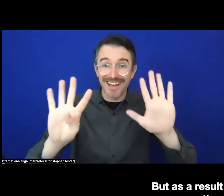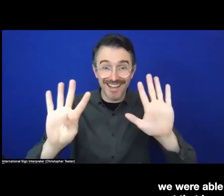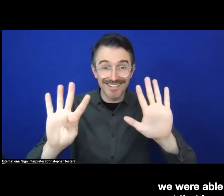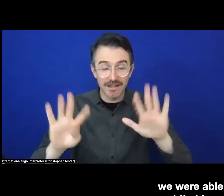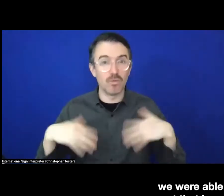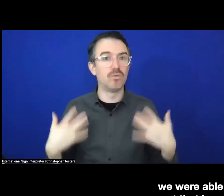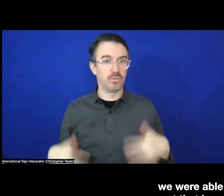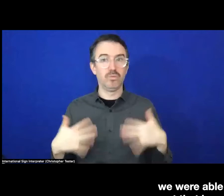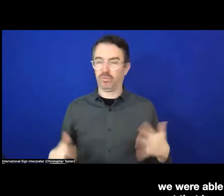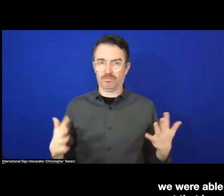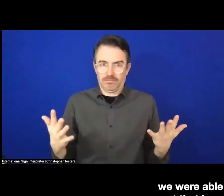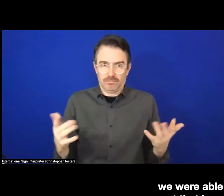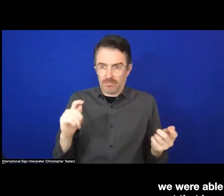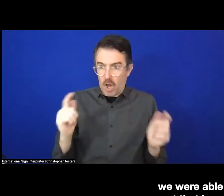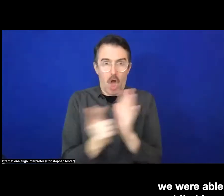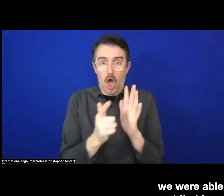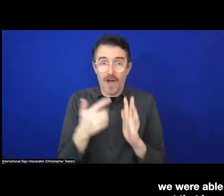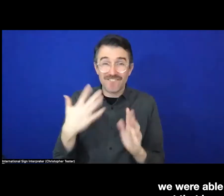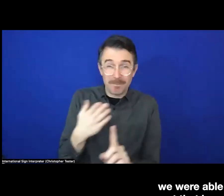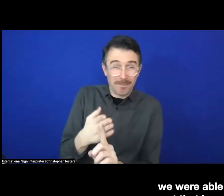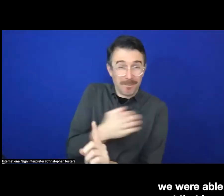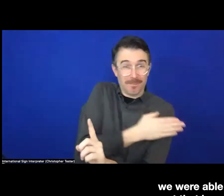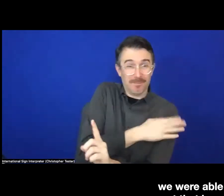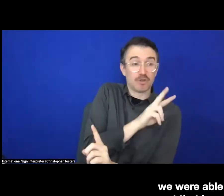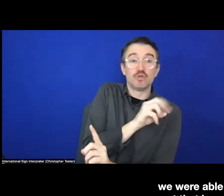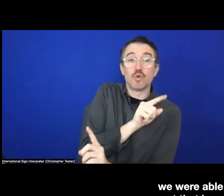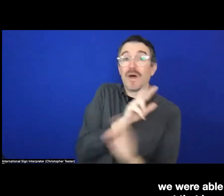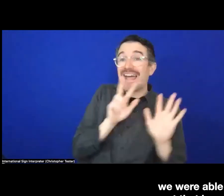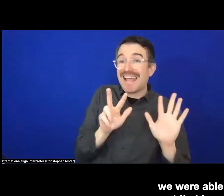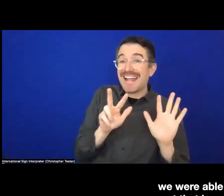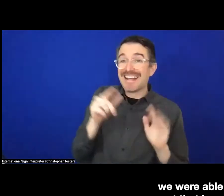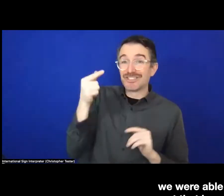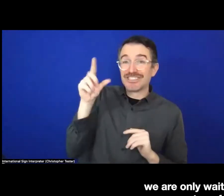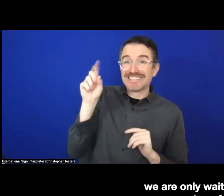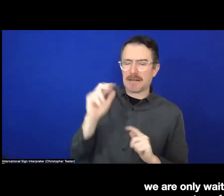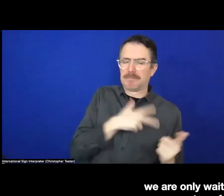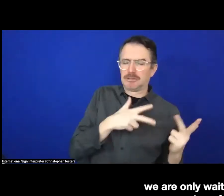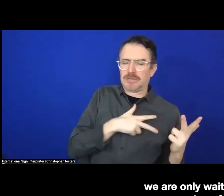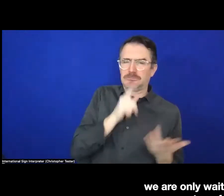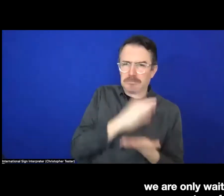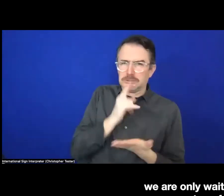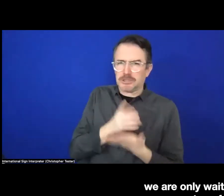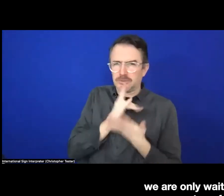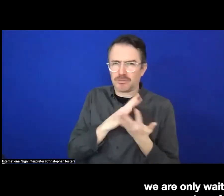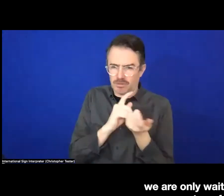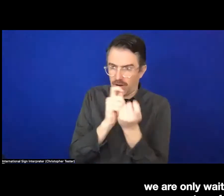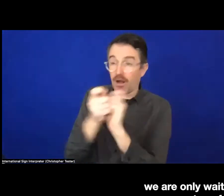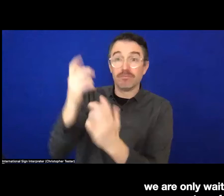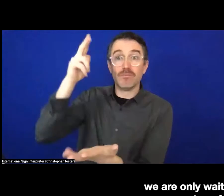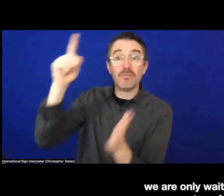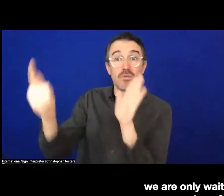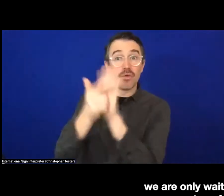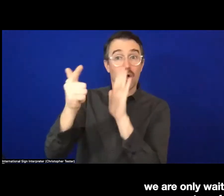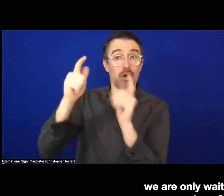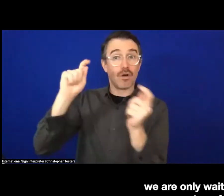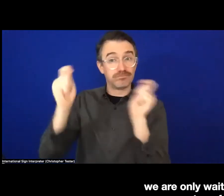the commitments, we were able to see government enact that law. And as we speak now, we are only waiting for the